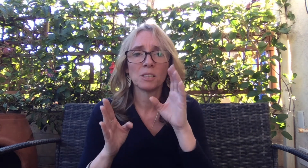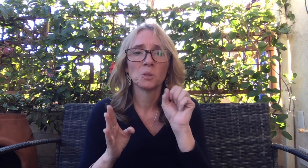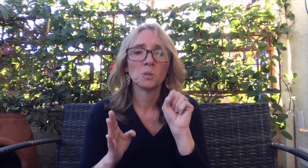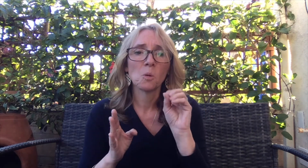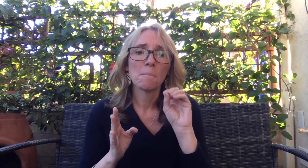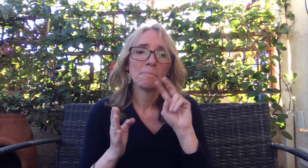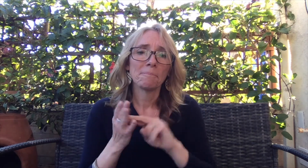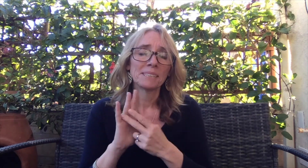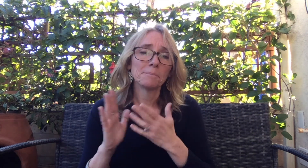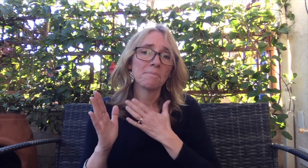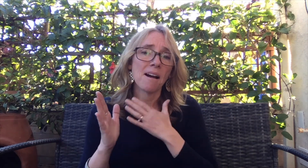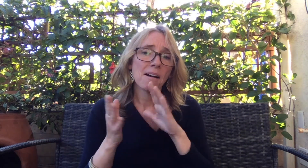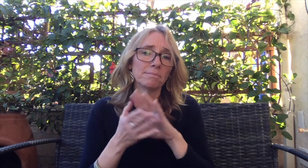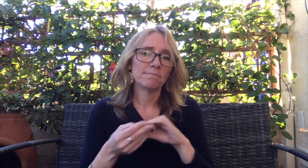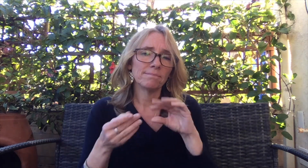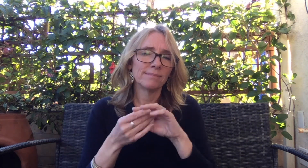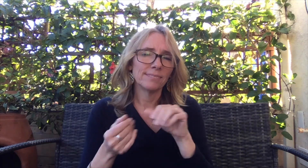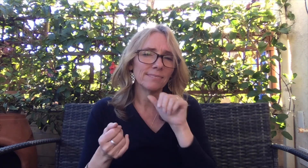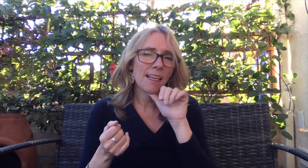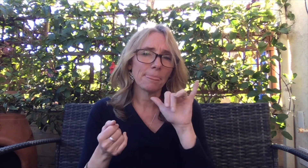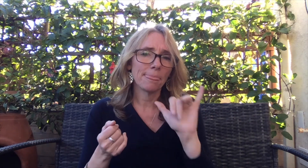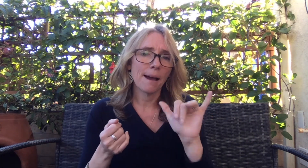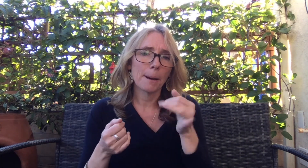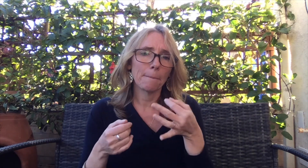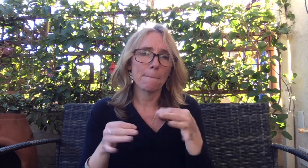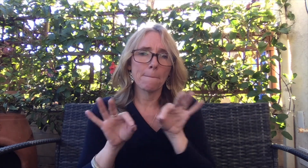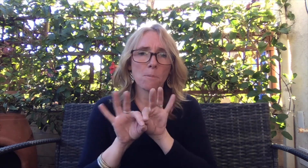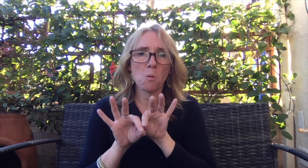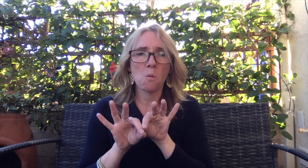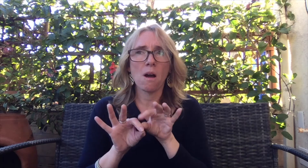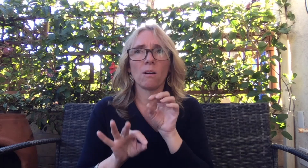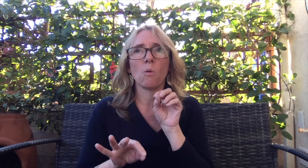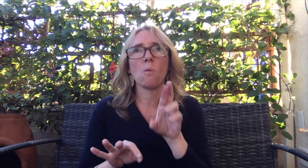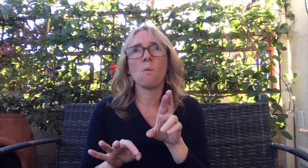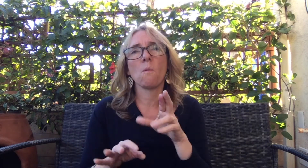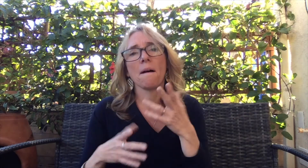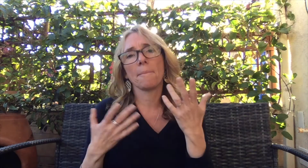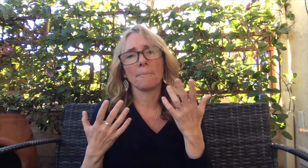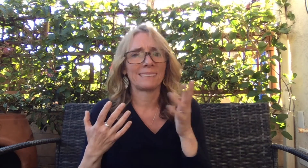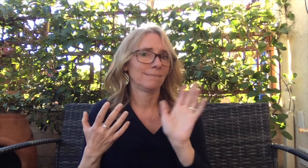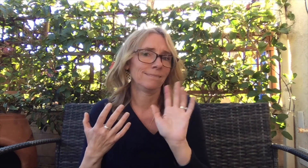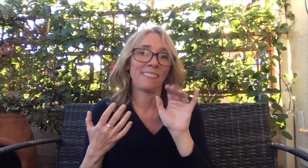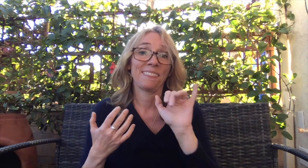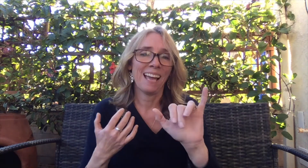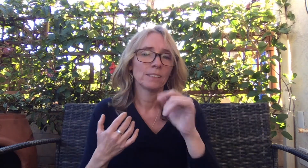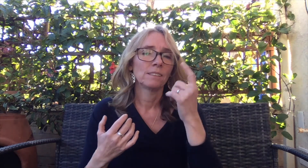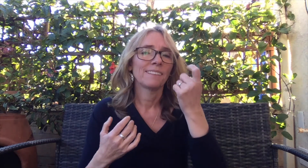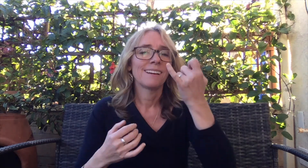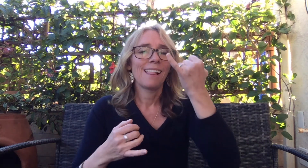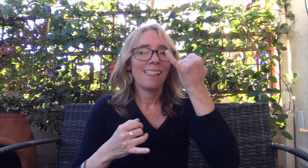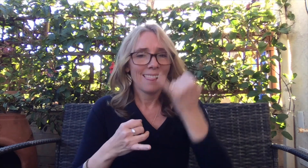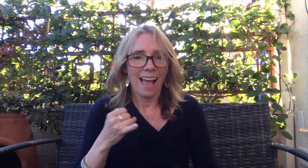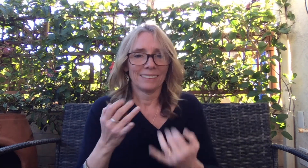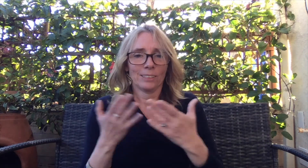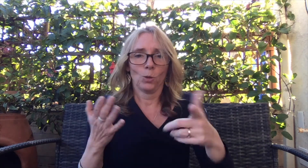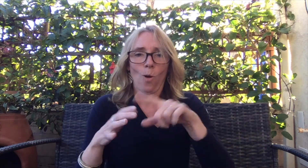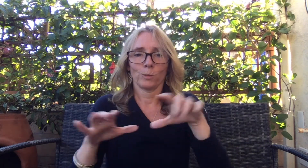second. And after some time, they will feel that they're not as important and they